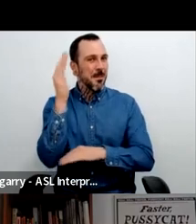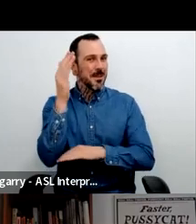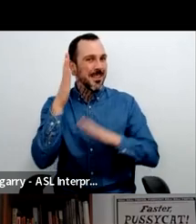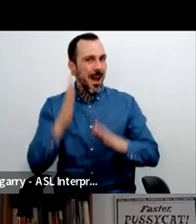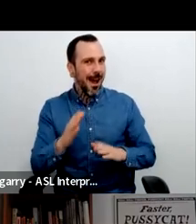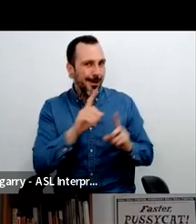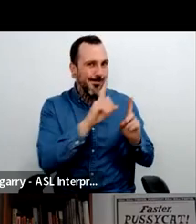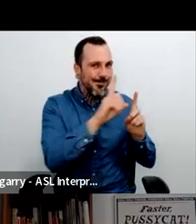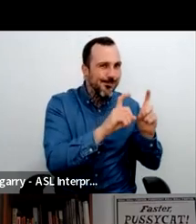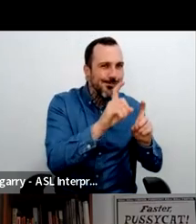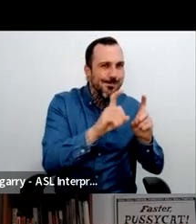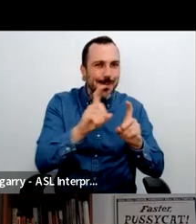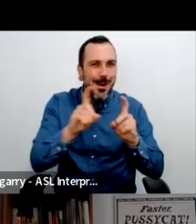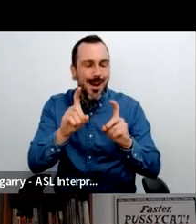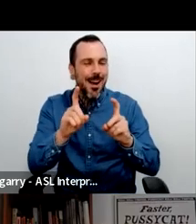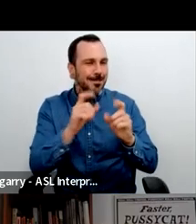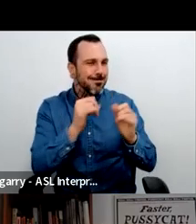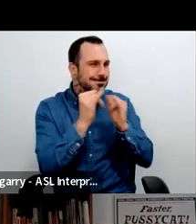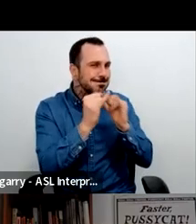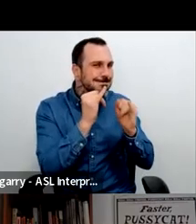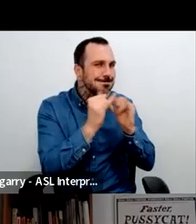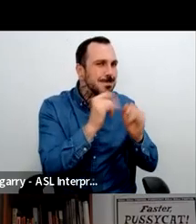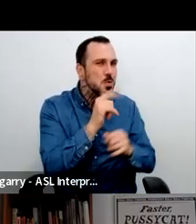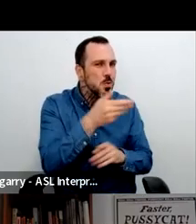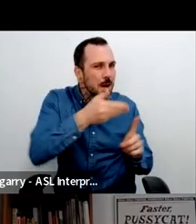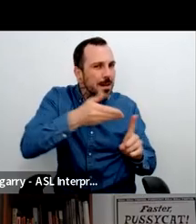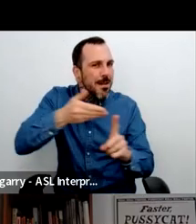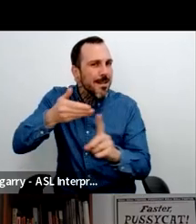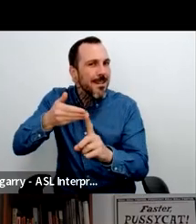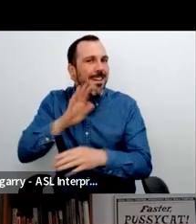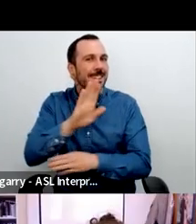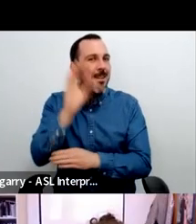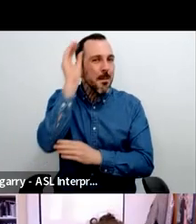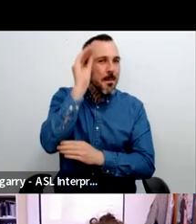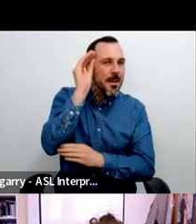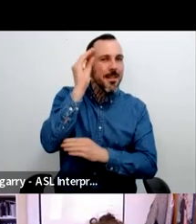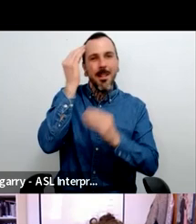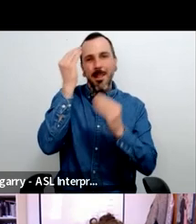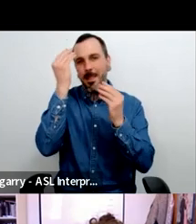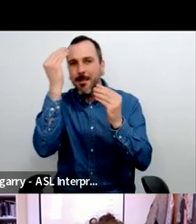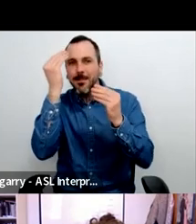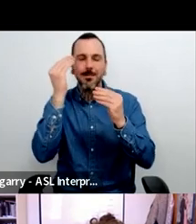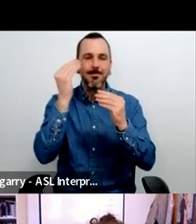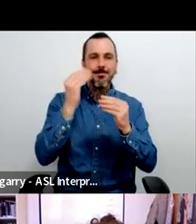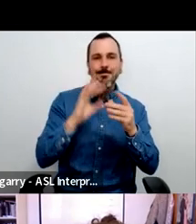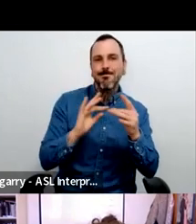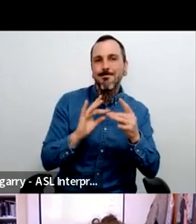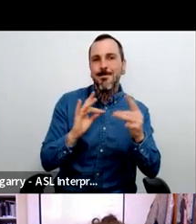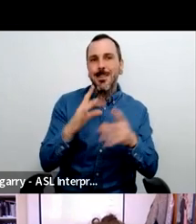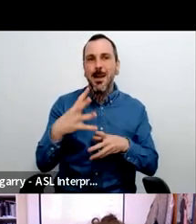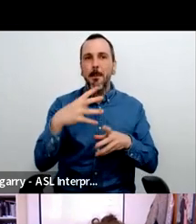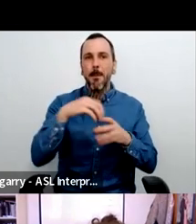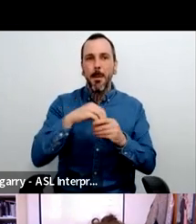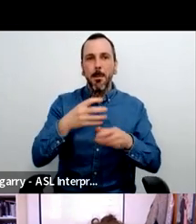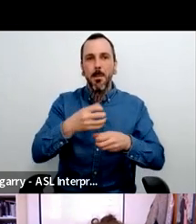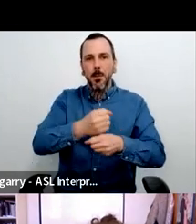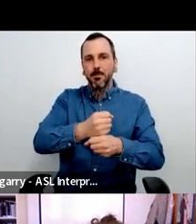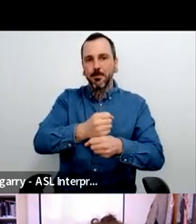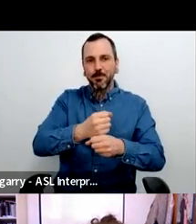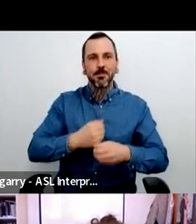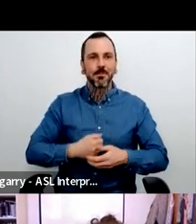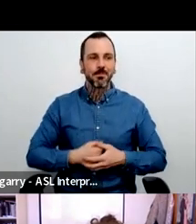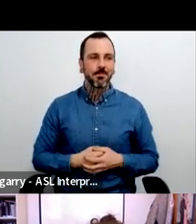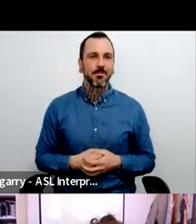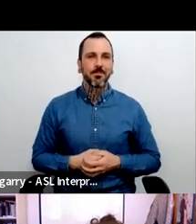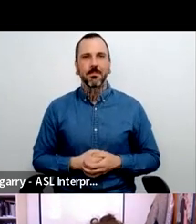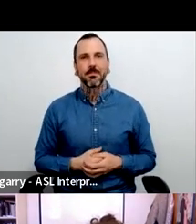talk to people and get their opinions, ideas, thoughts, and reflections. Obviously, we've just been